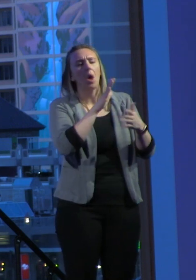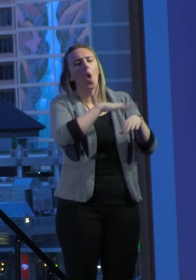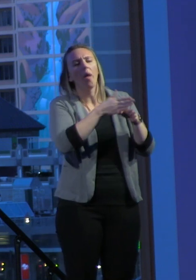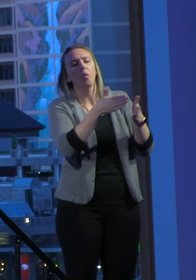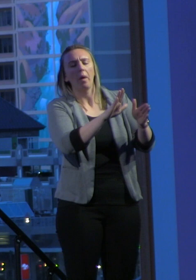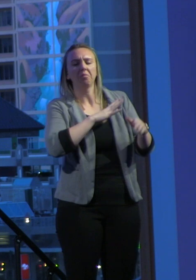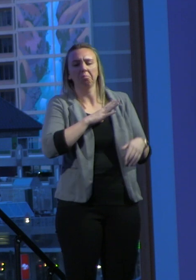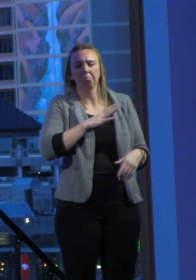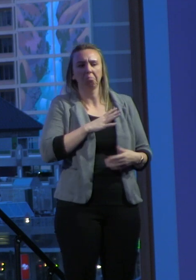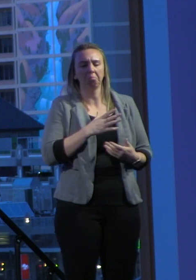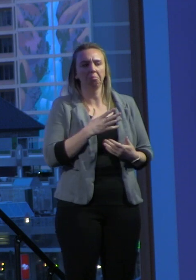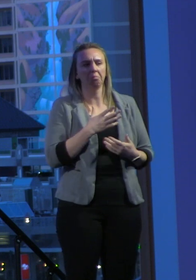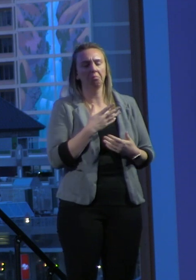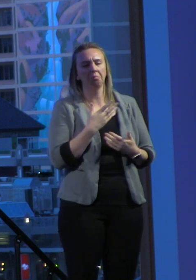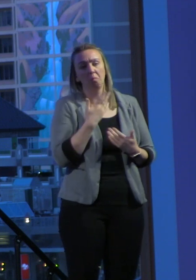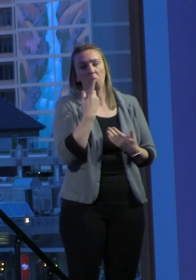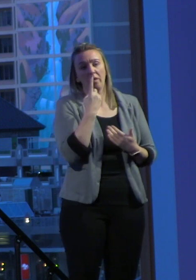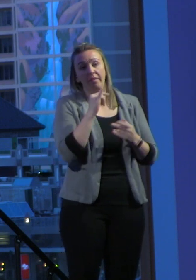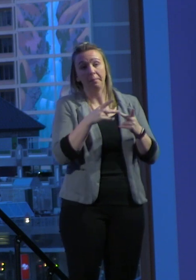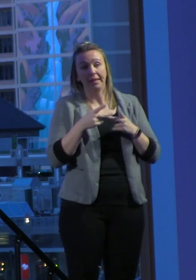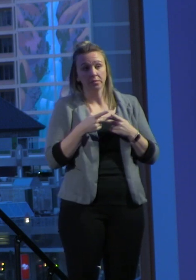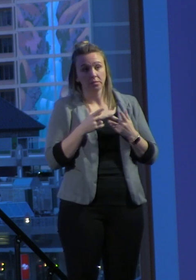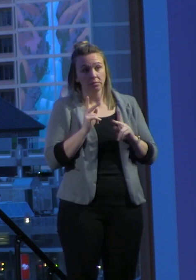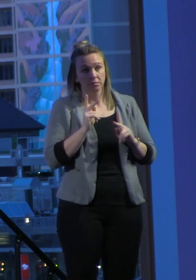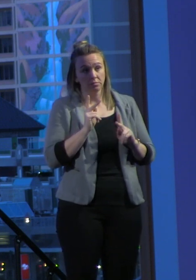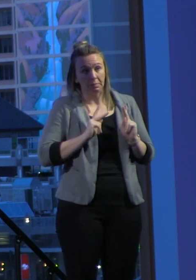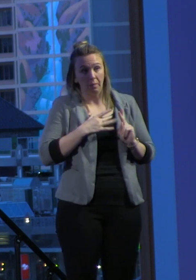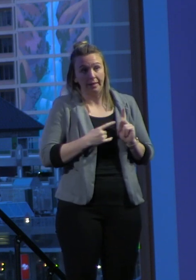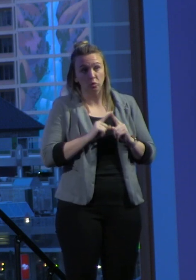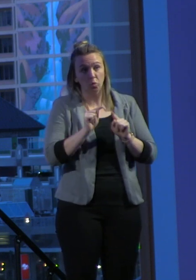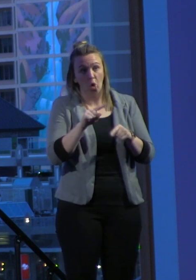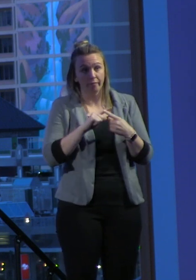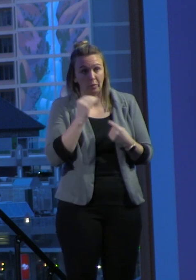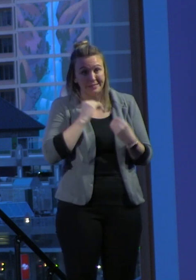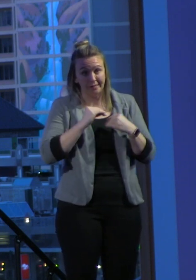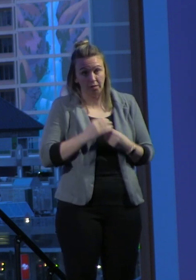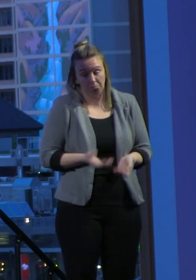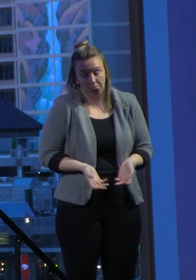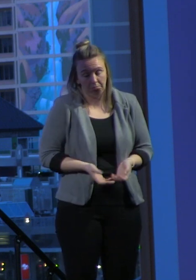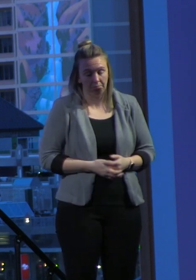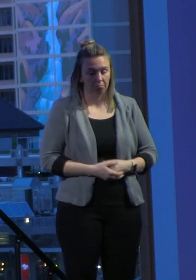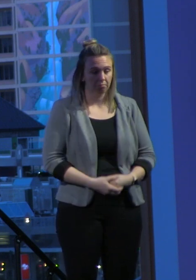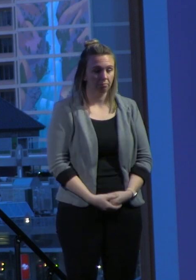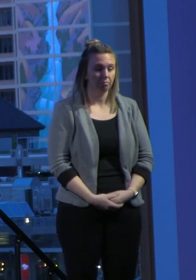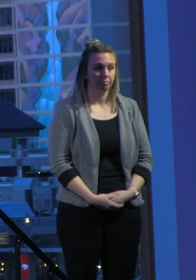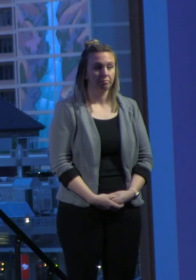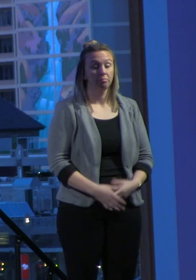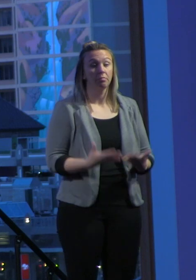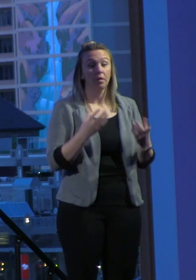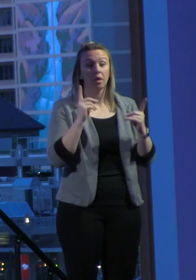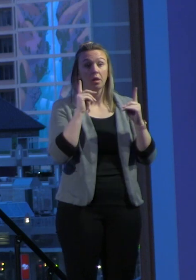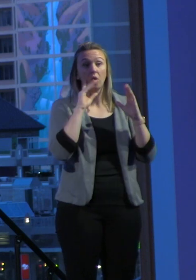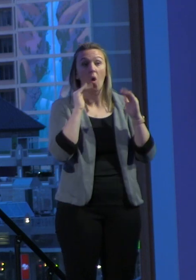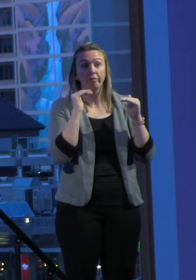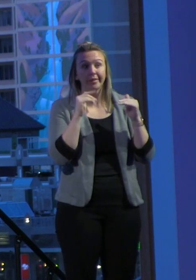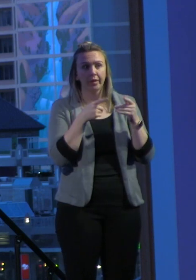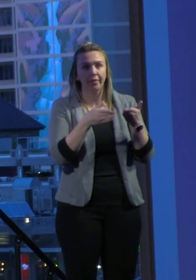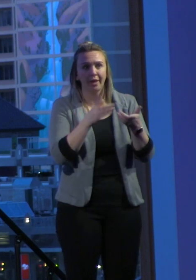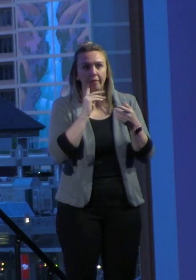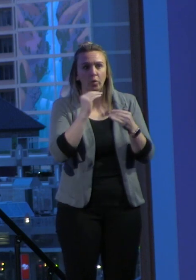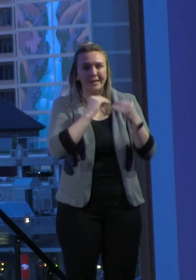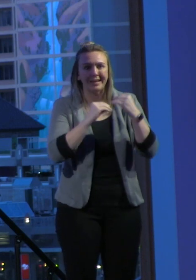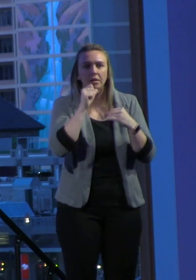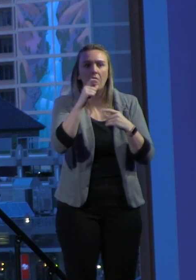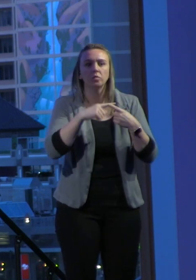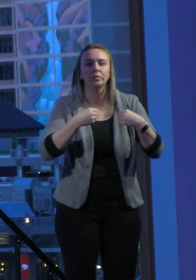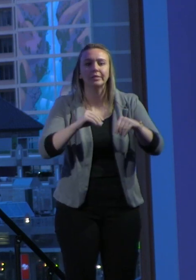one of those places people like to go to eat. And, hopefully that's what they're there to eat, not to get drugs or